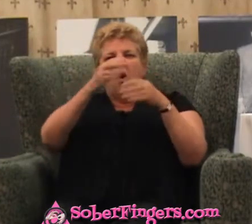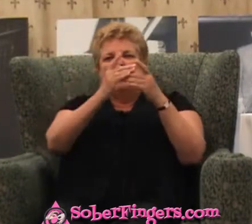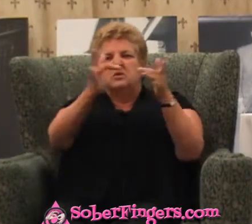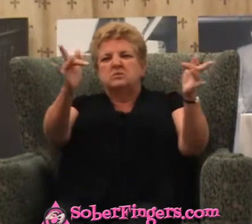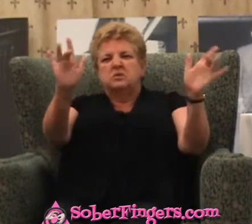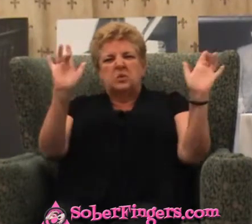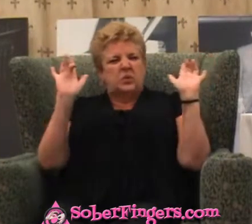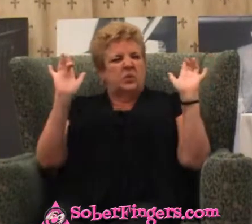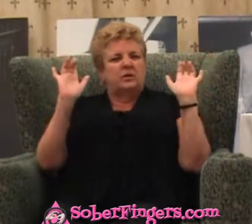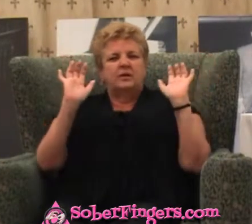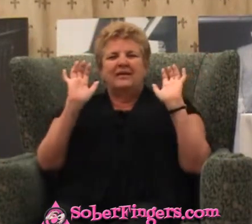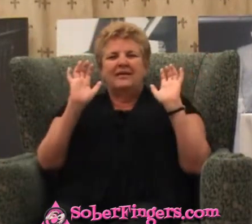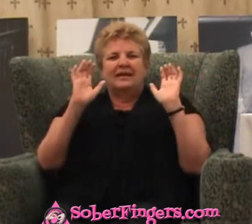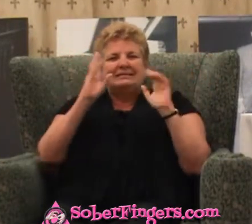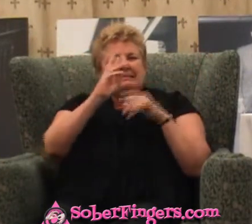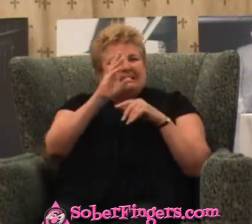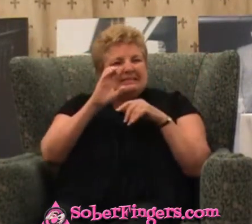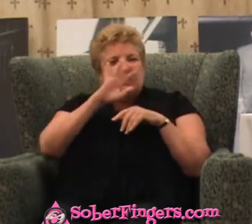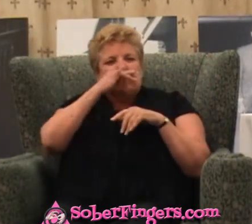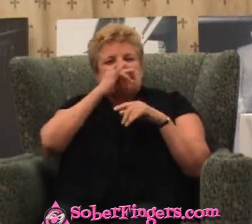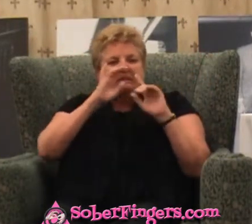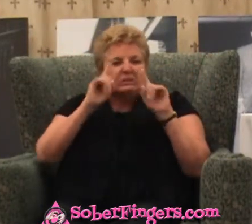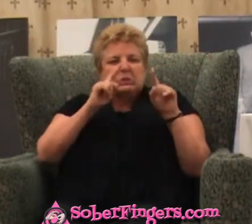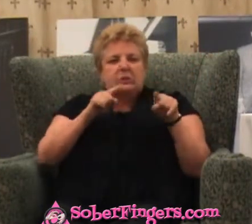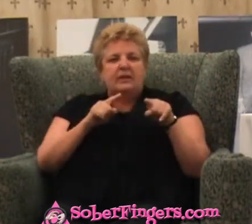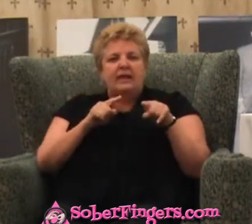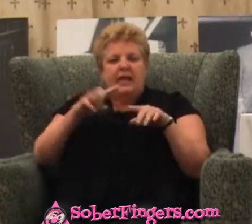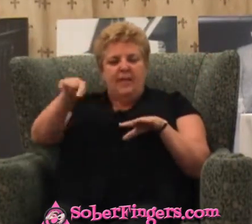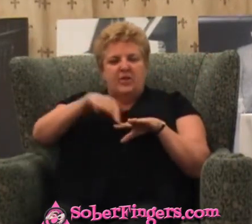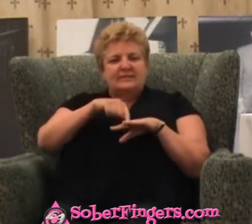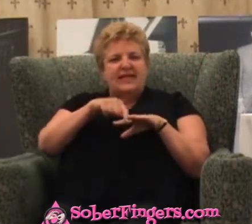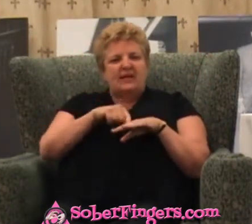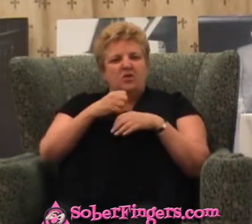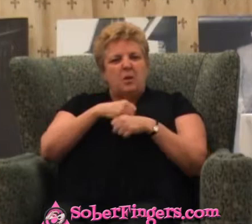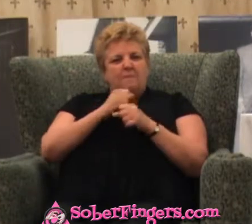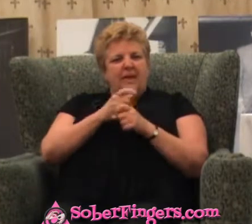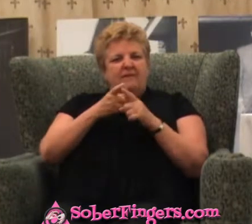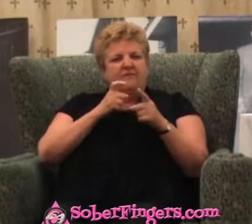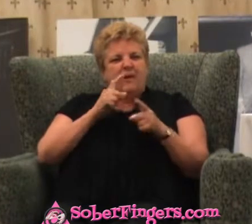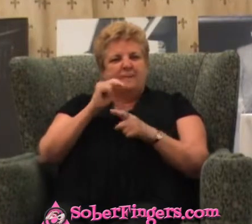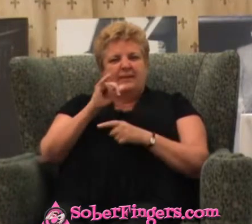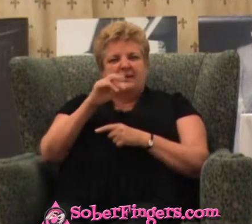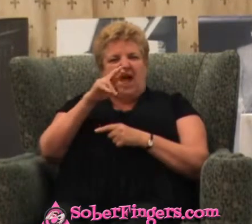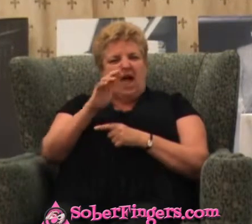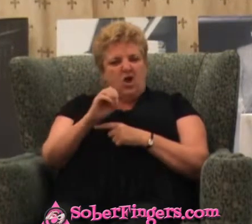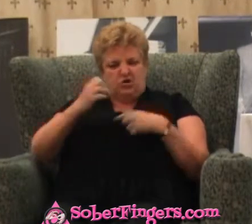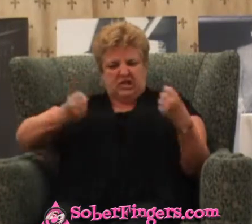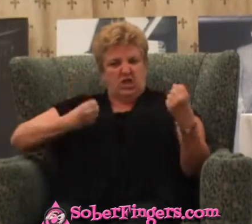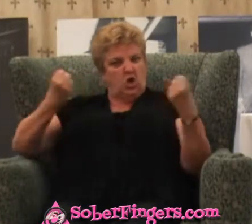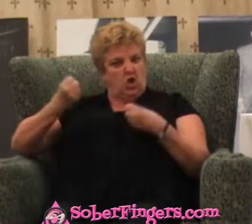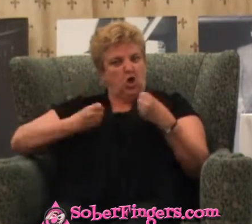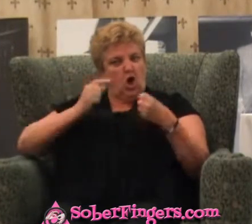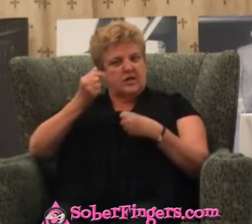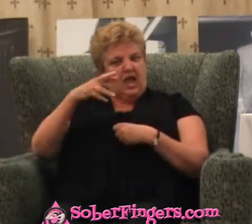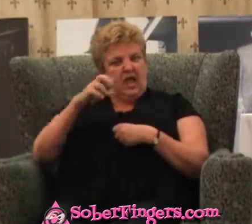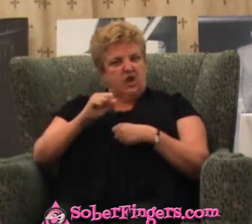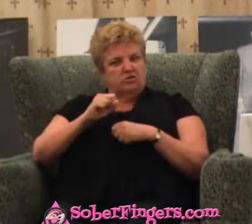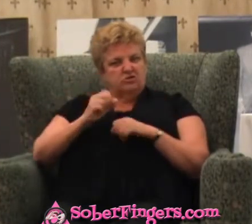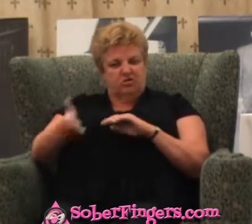that school. And their sandals are made of pieces of tires, car tires, strapped on their feet. And some of